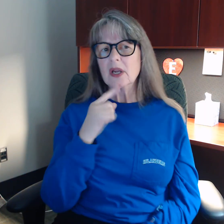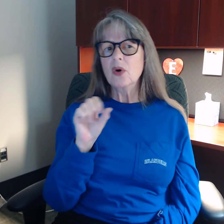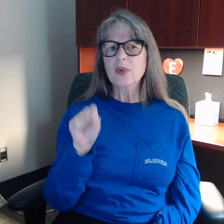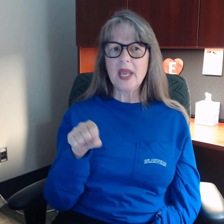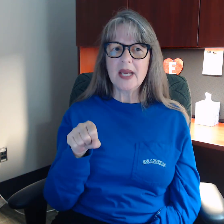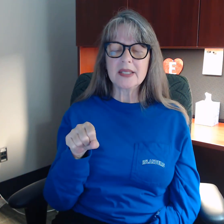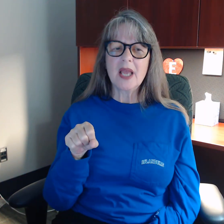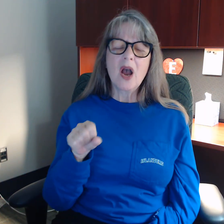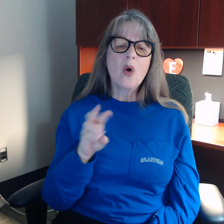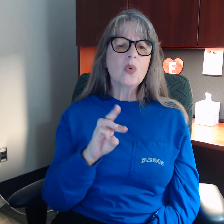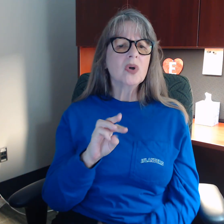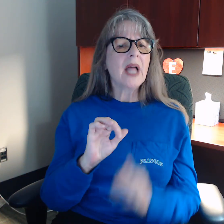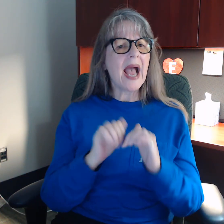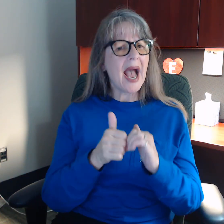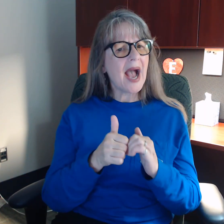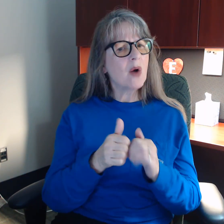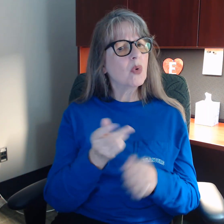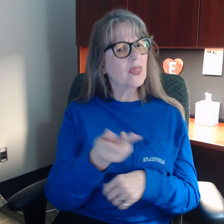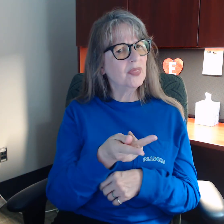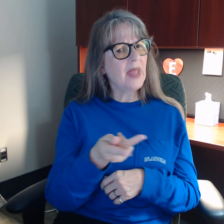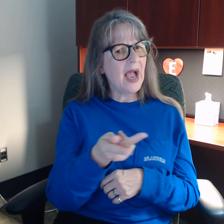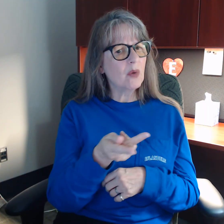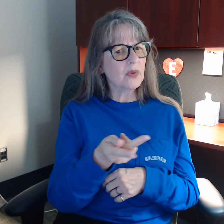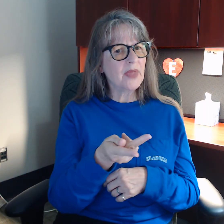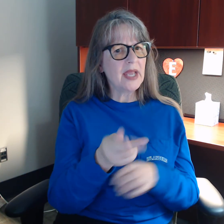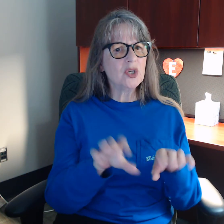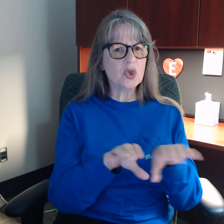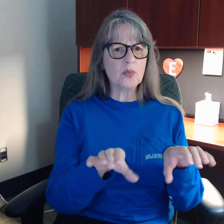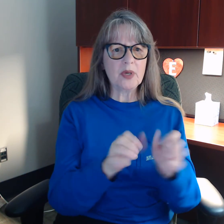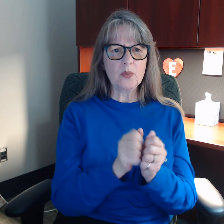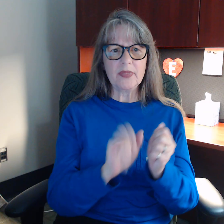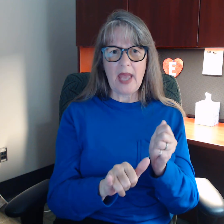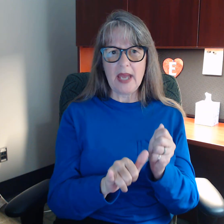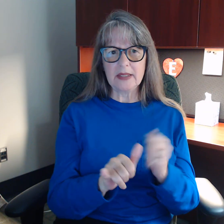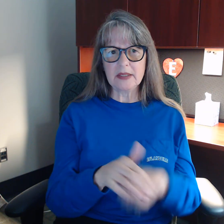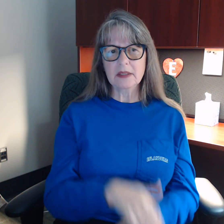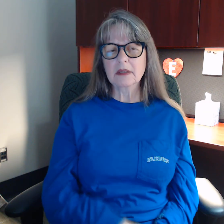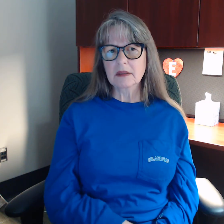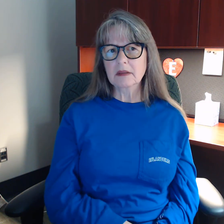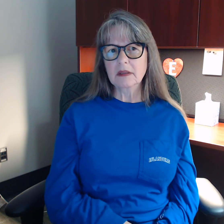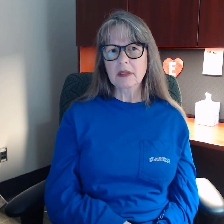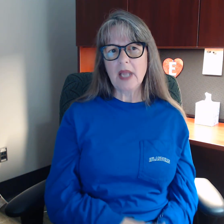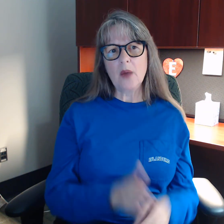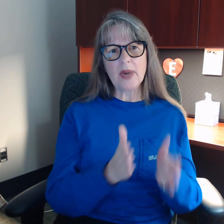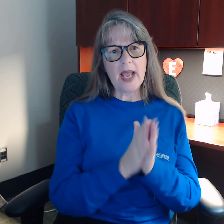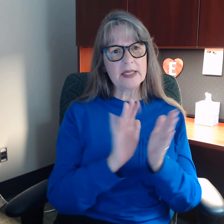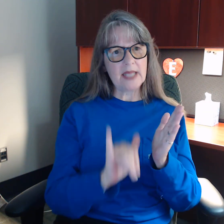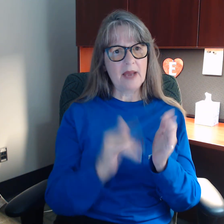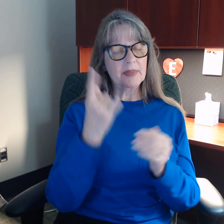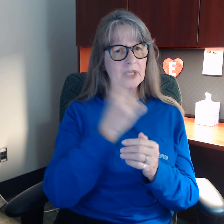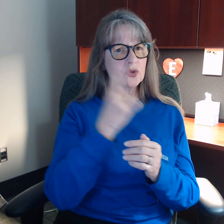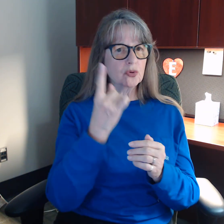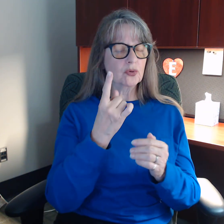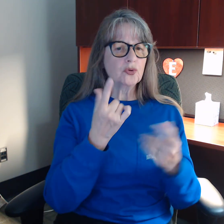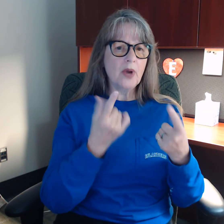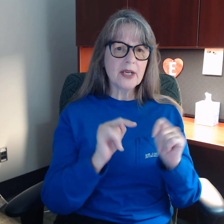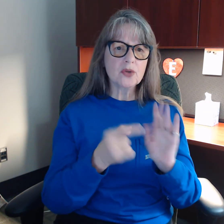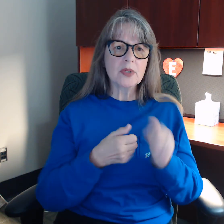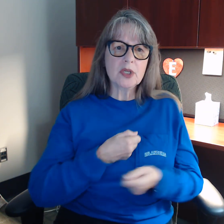oh, yes. Well, how are they doing with that? I would ask that because you're trying to